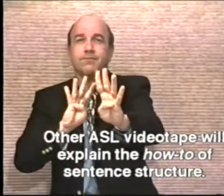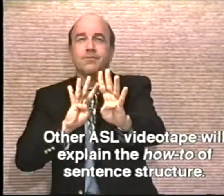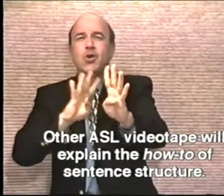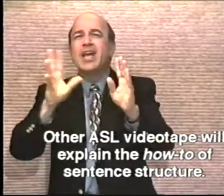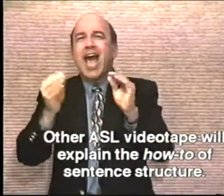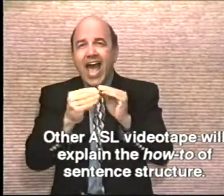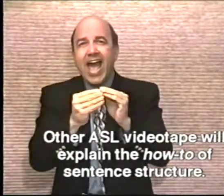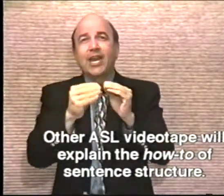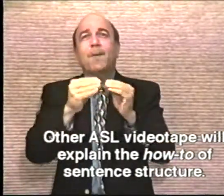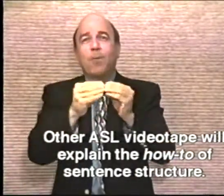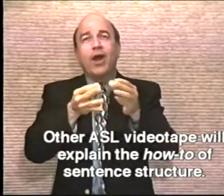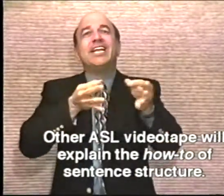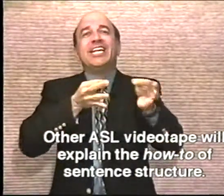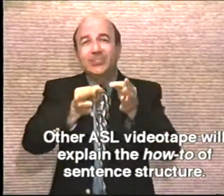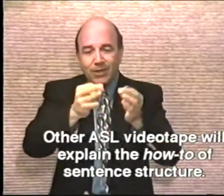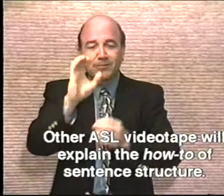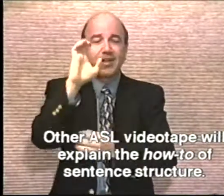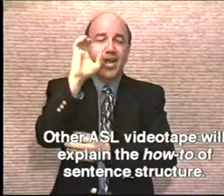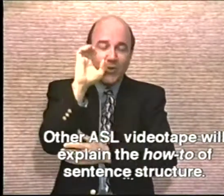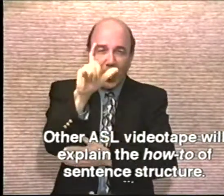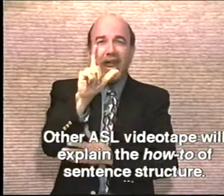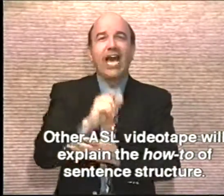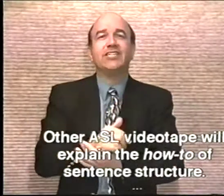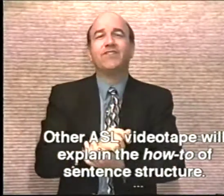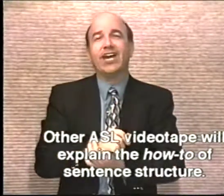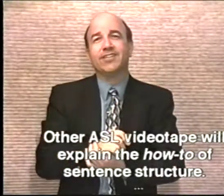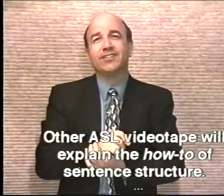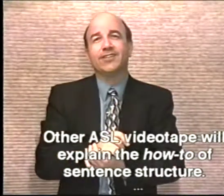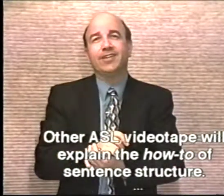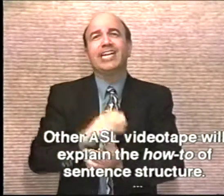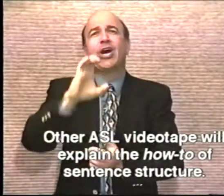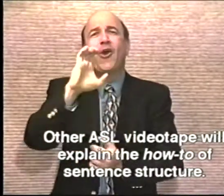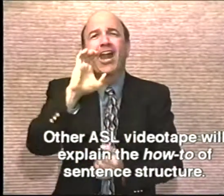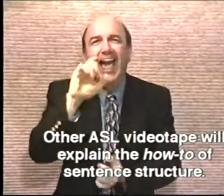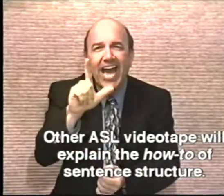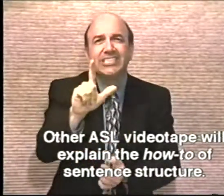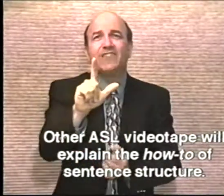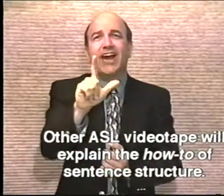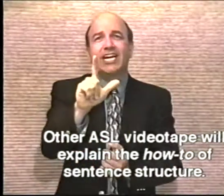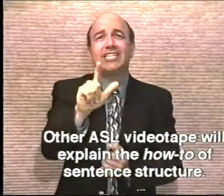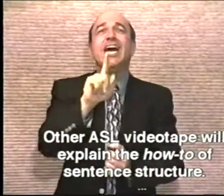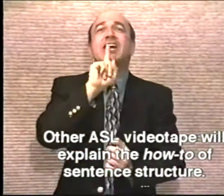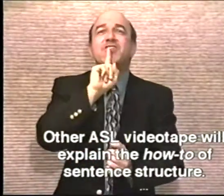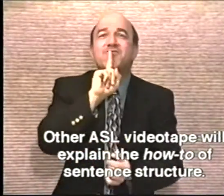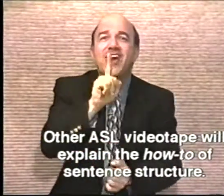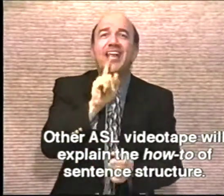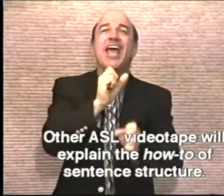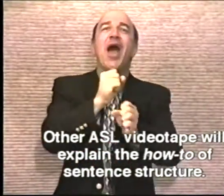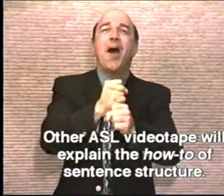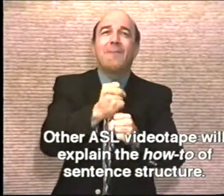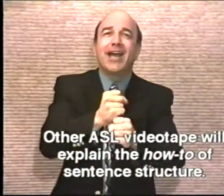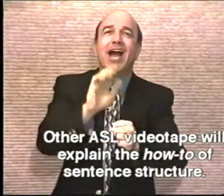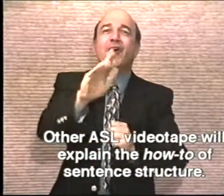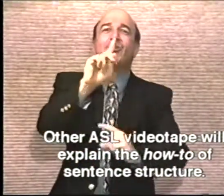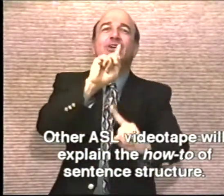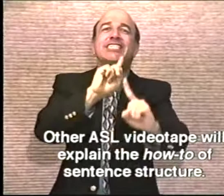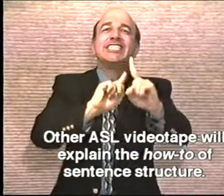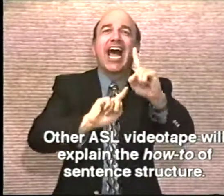You can add more description to classifier. So classifier could really make your